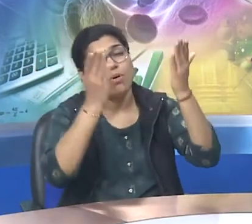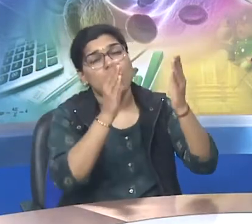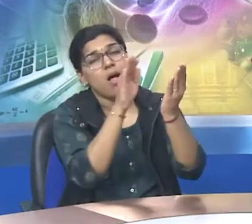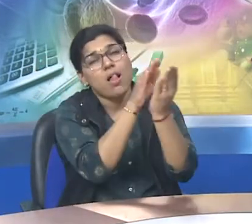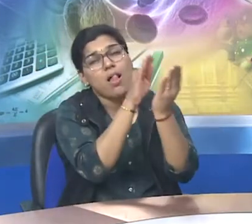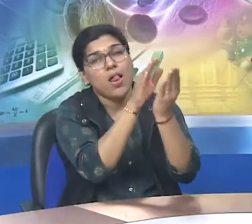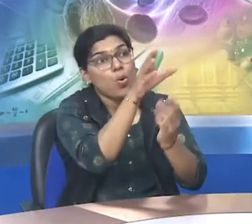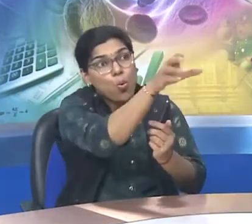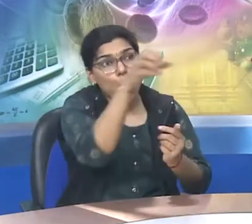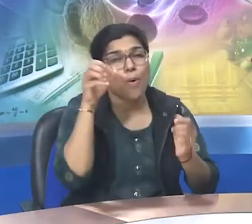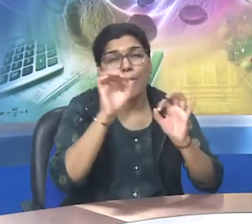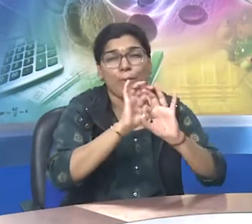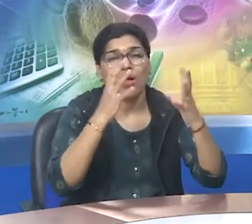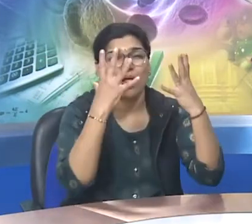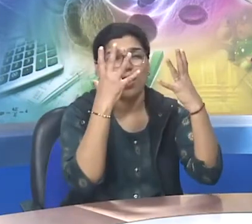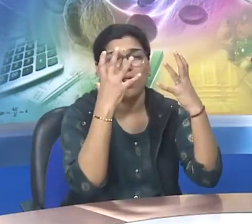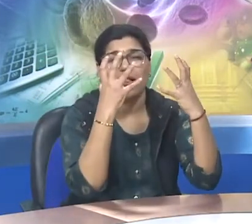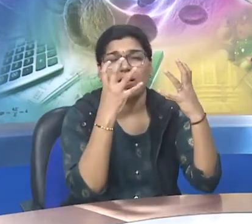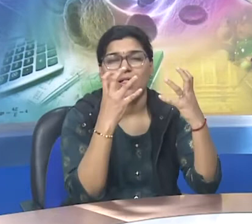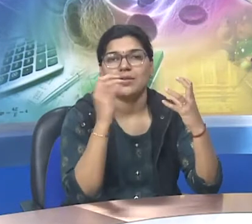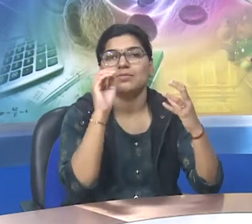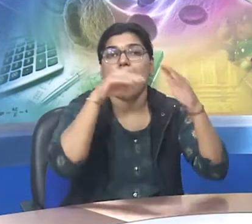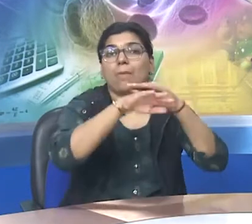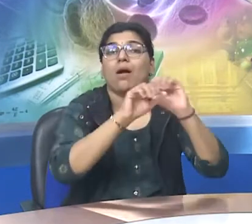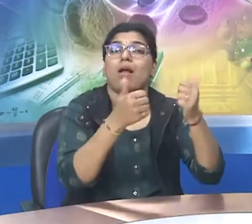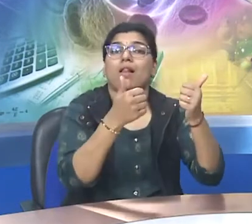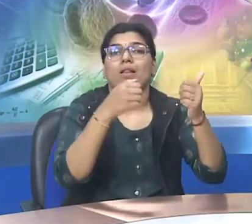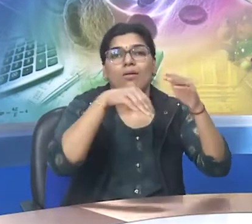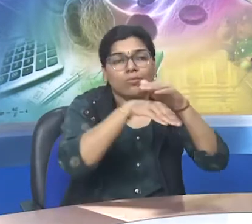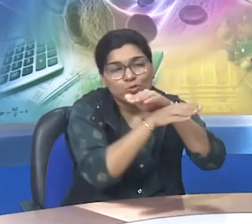and it made her blood cold like moon.